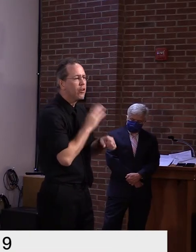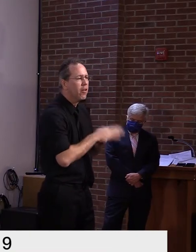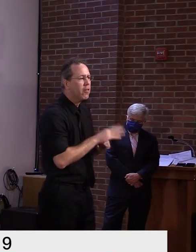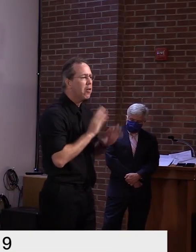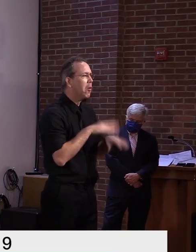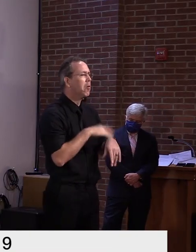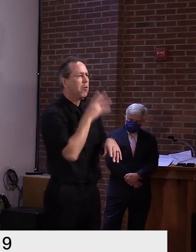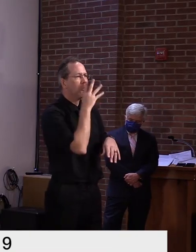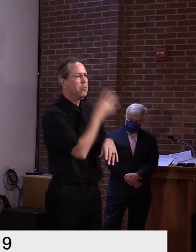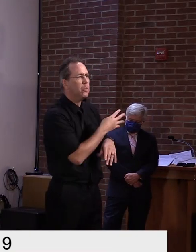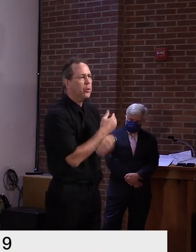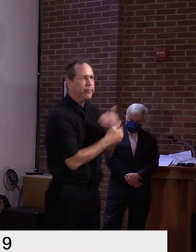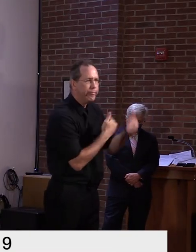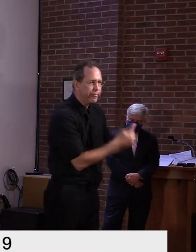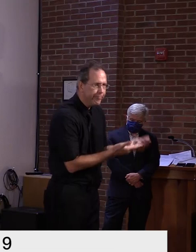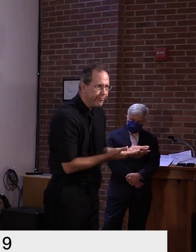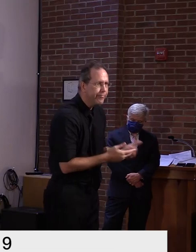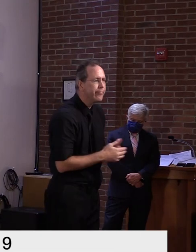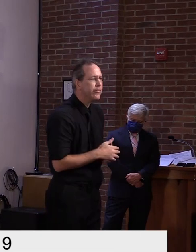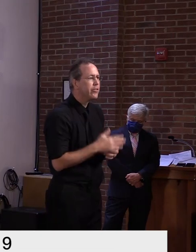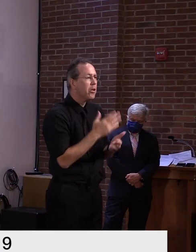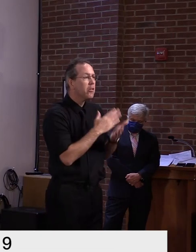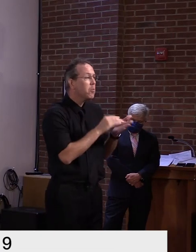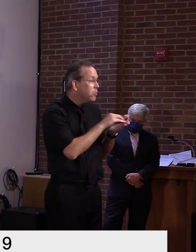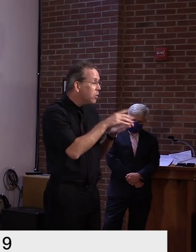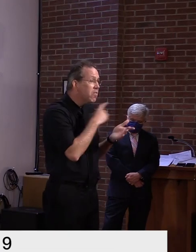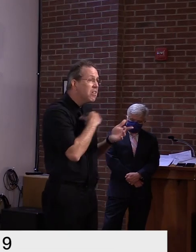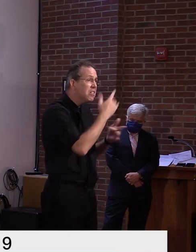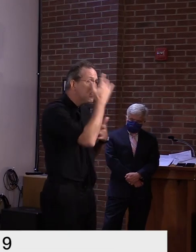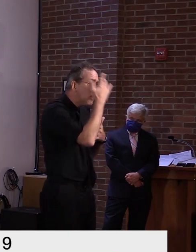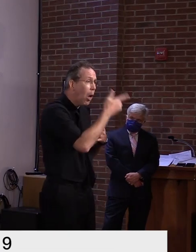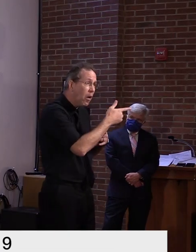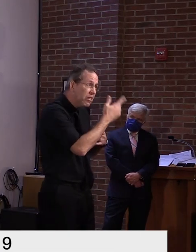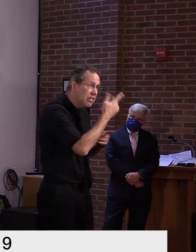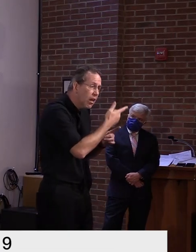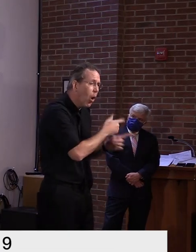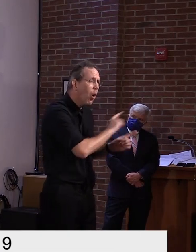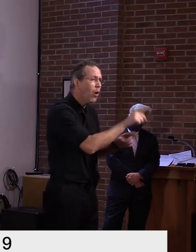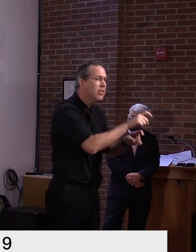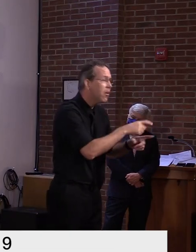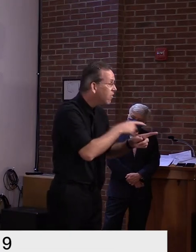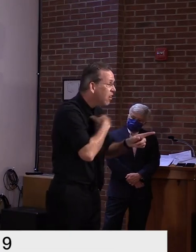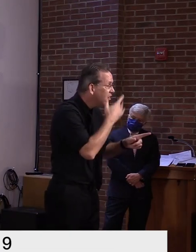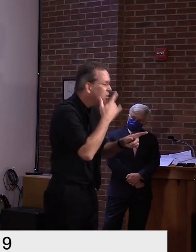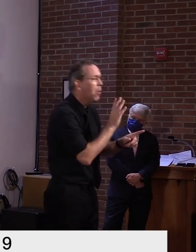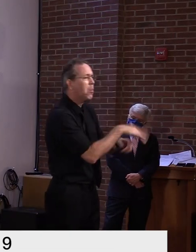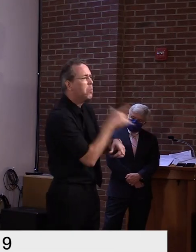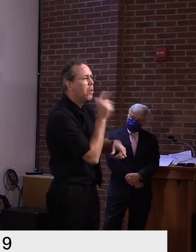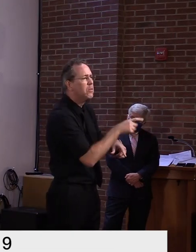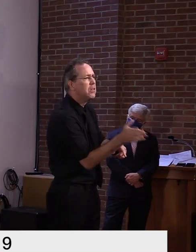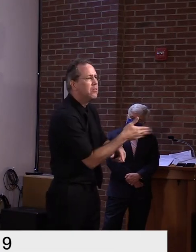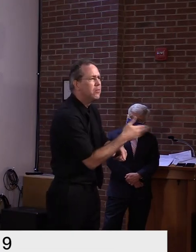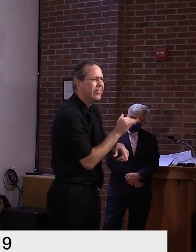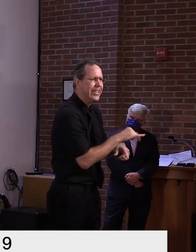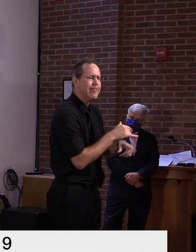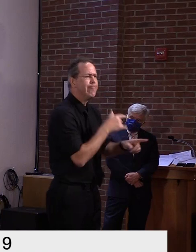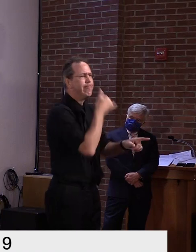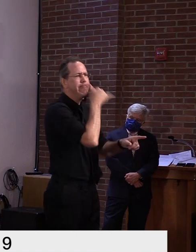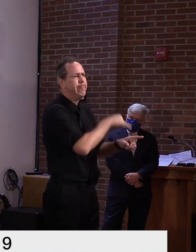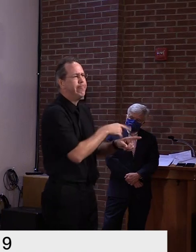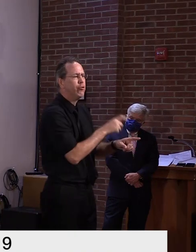back, and if they get sick, they will be tested. We just don't adhere to that as a viable